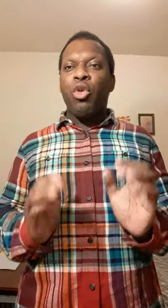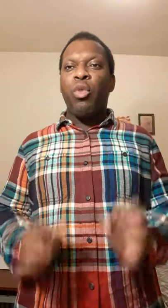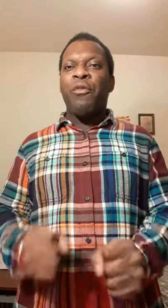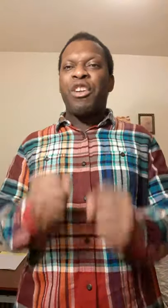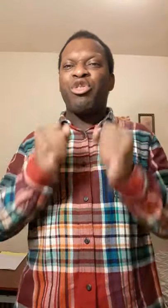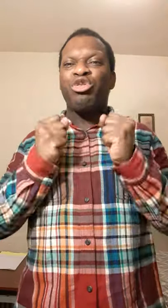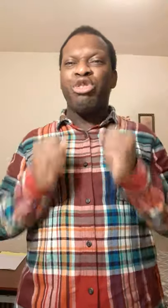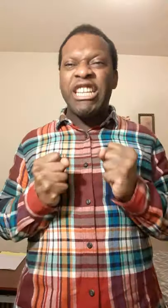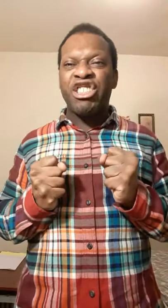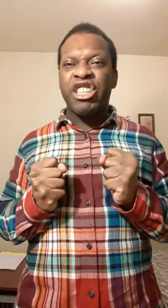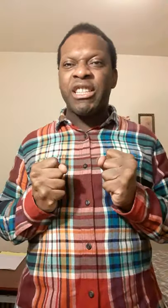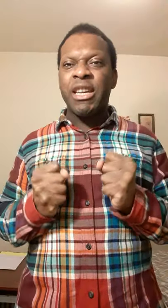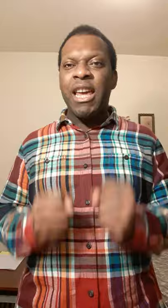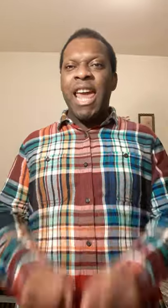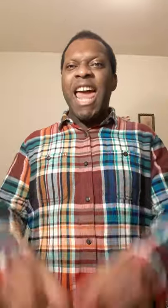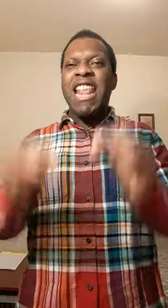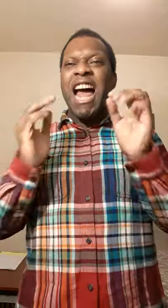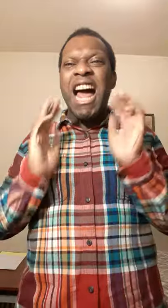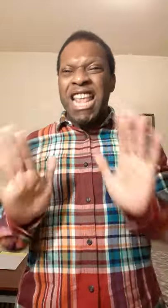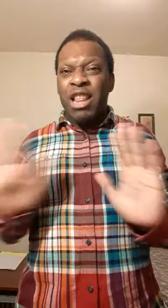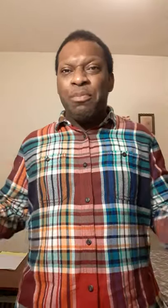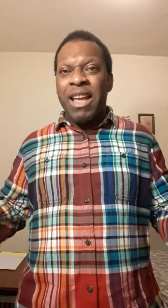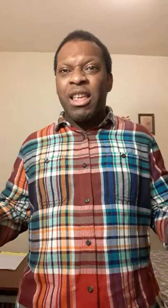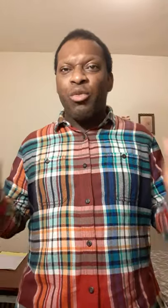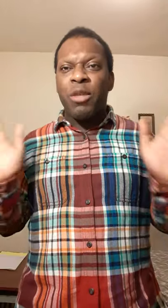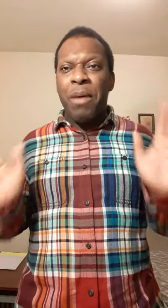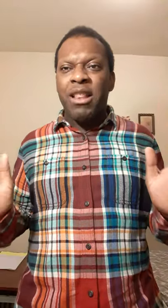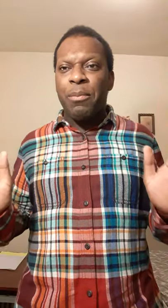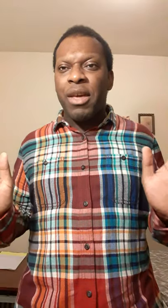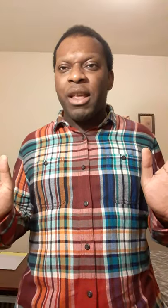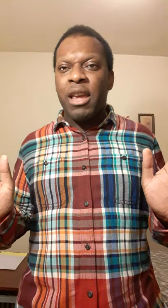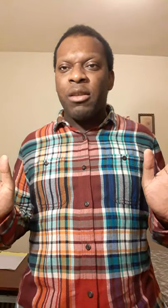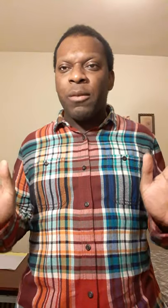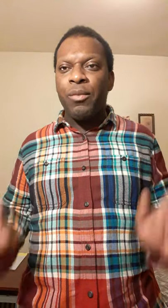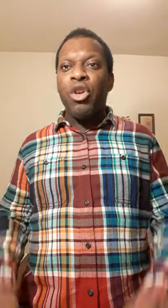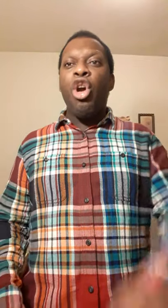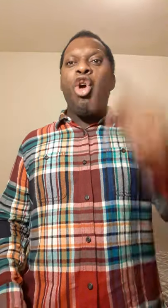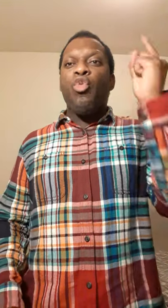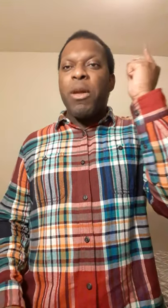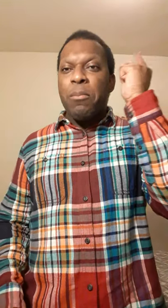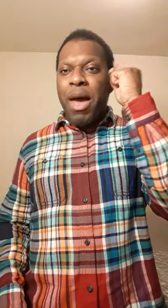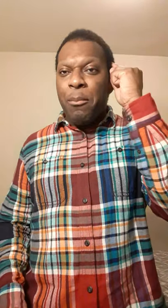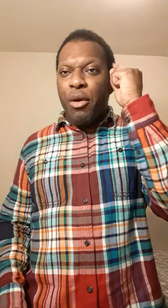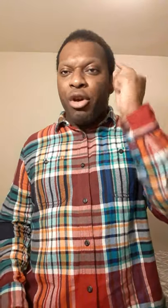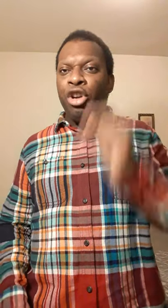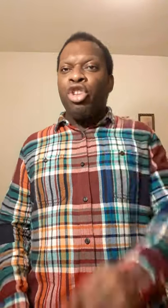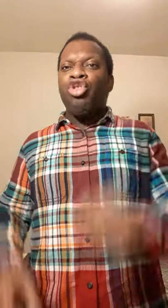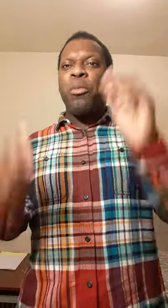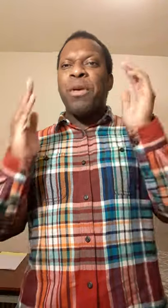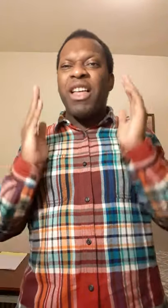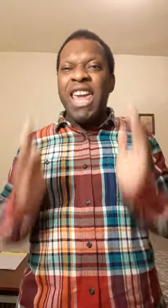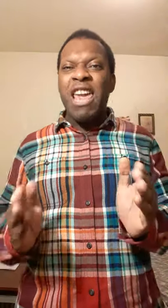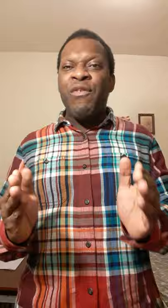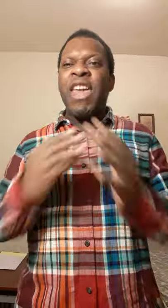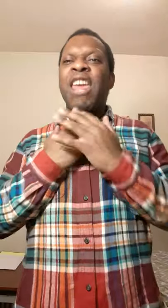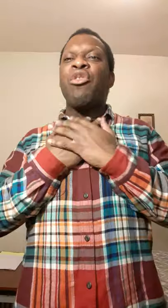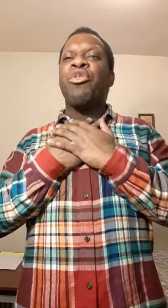with frustration and unexpected responsibilities, remember to believe in